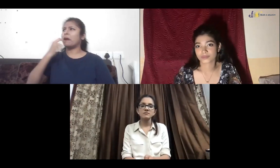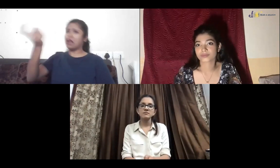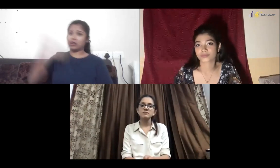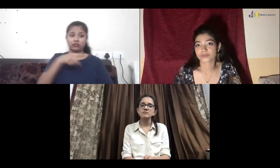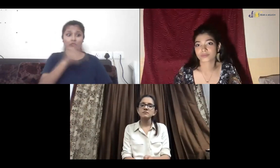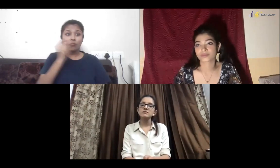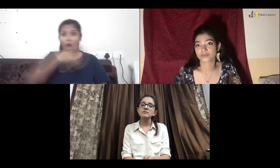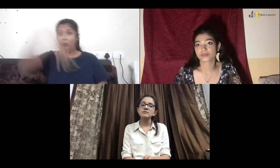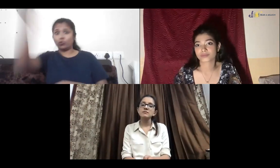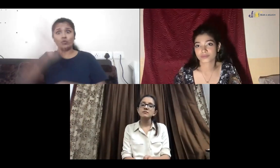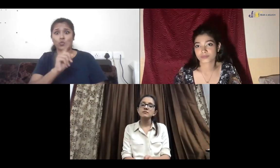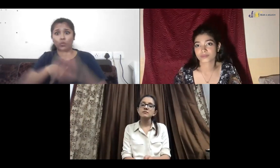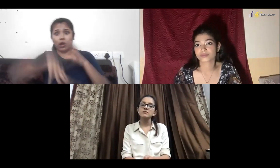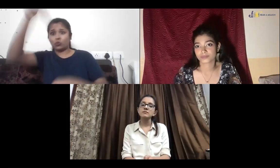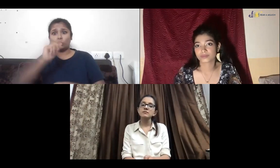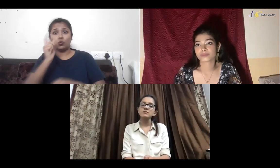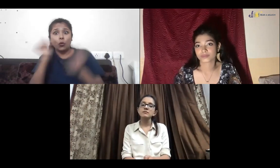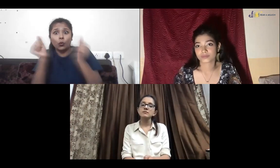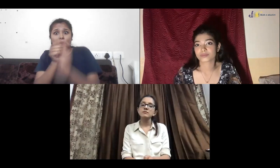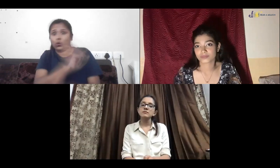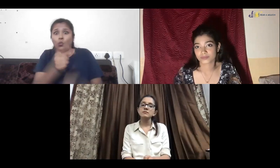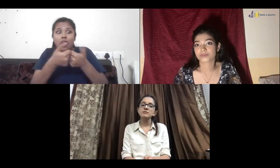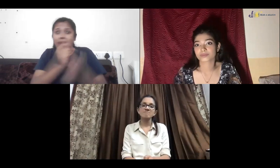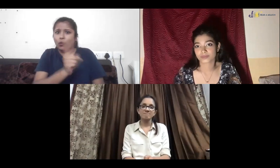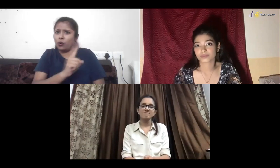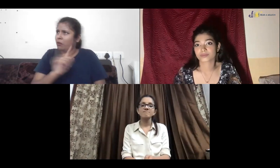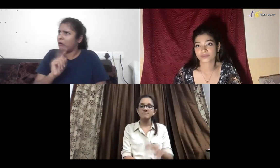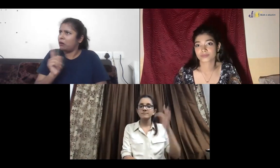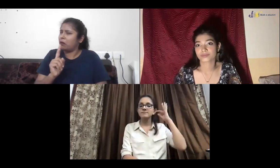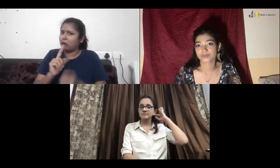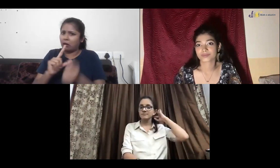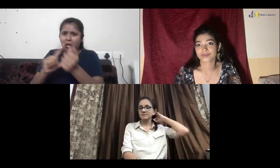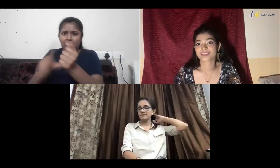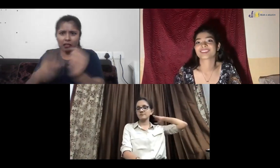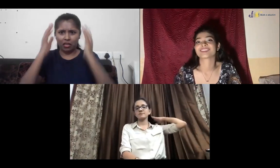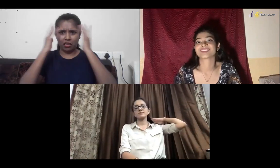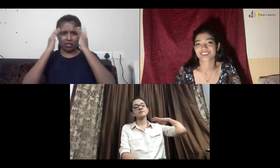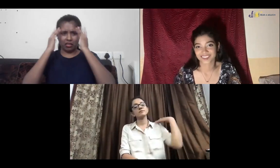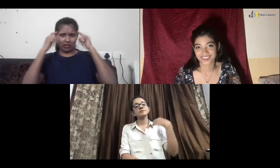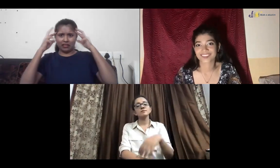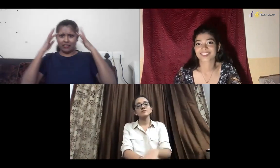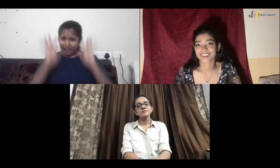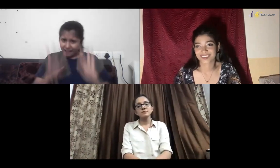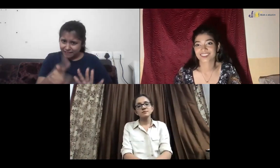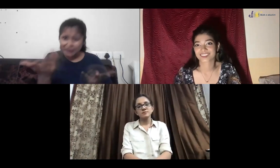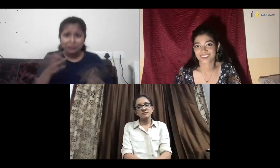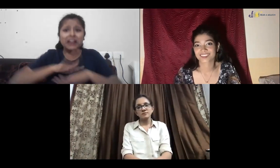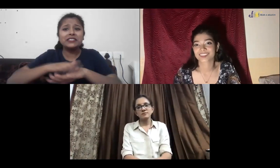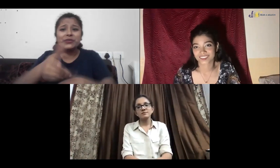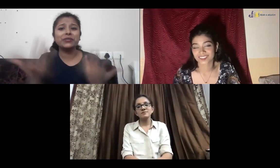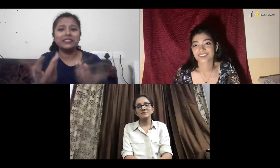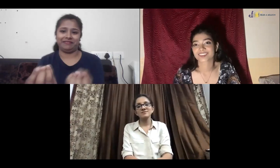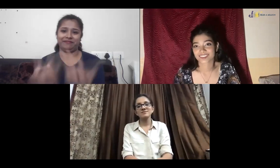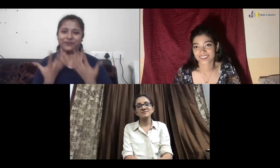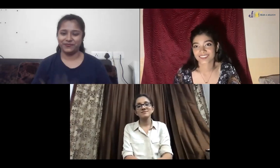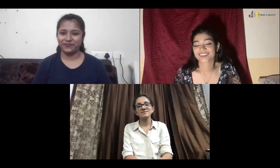menstruations? Any doubt? Can mother have asked you don't go out during this? Don't chat with boys. Why this kind